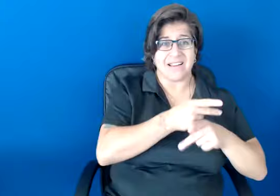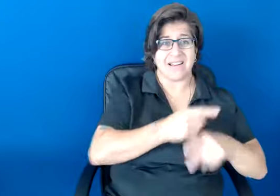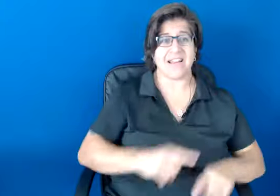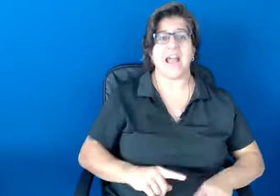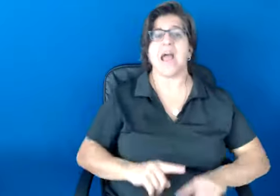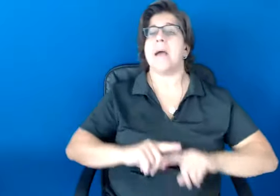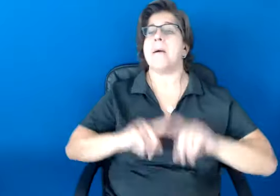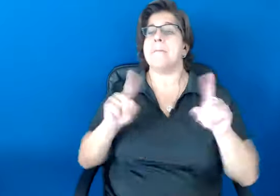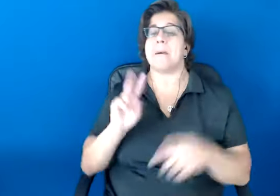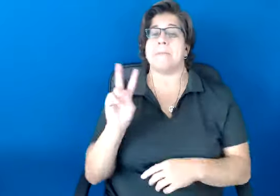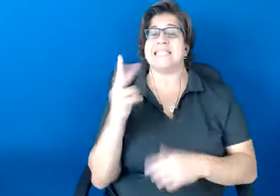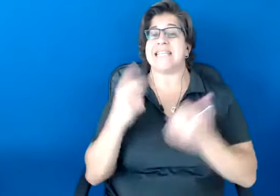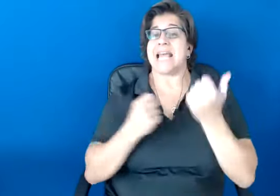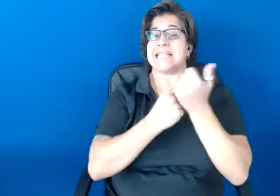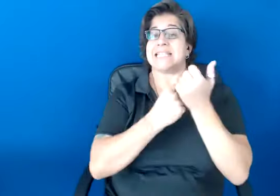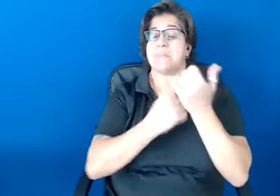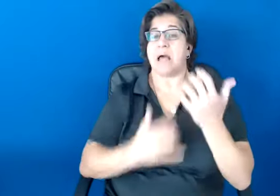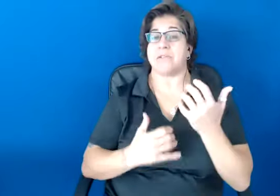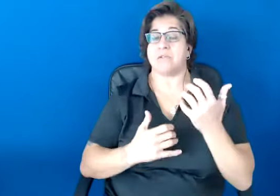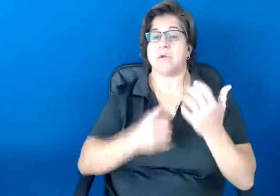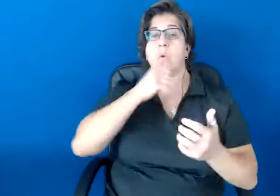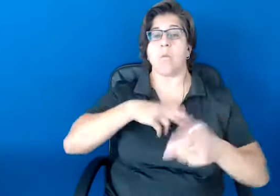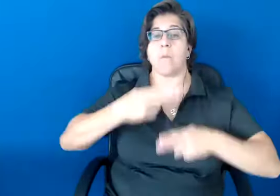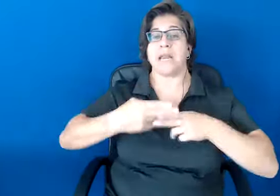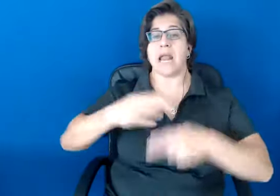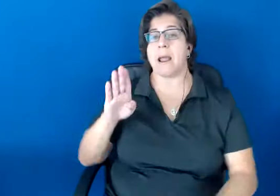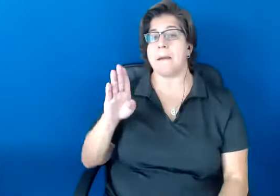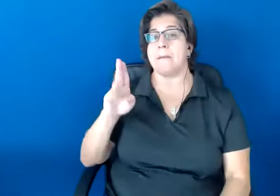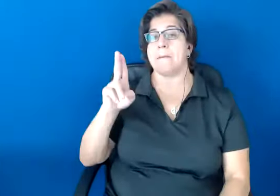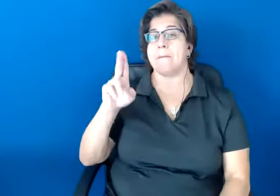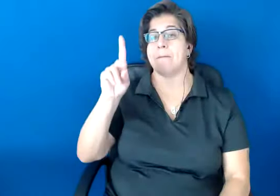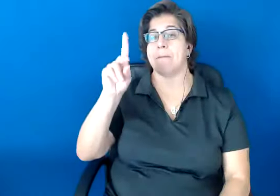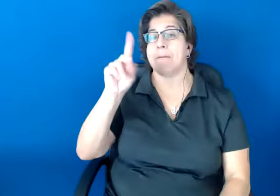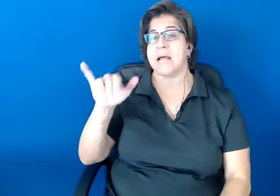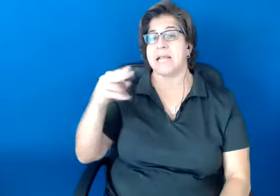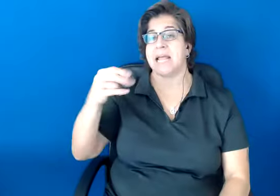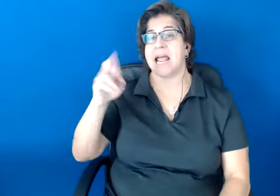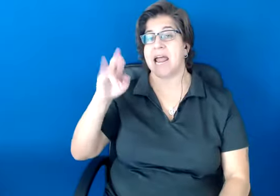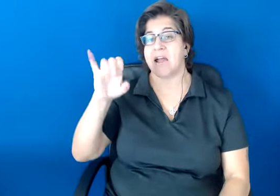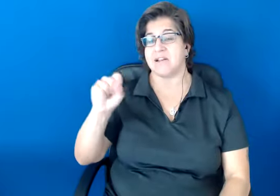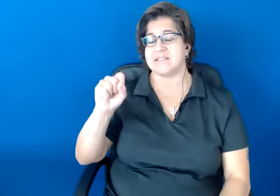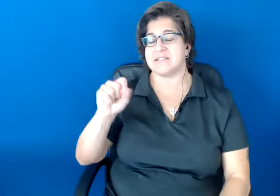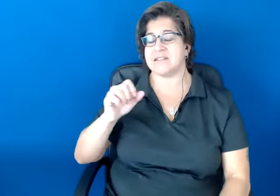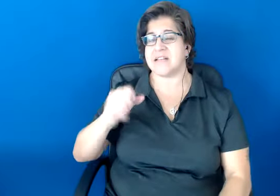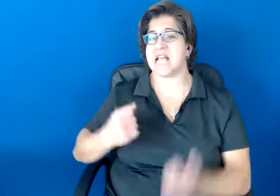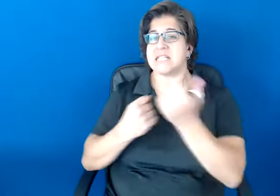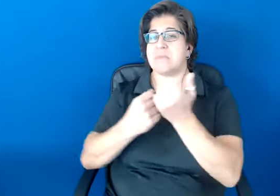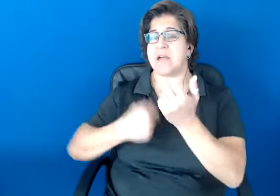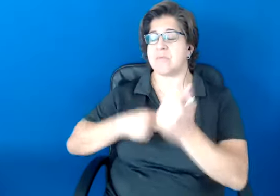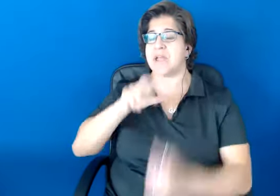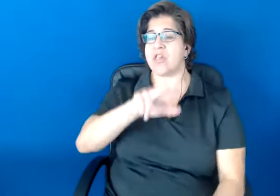second sponsor was a woman named Dottie Harris. She was my sponsor for 33 years until she